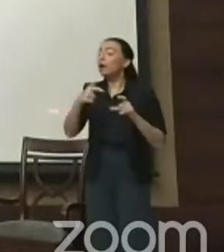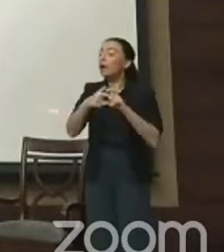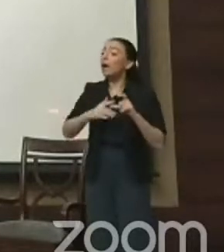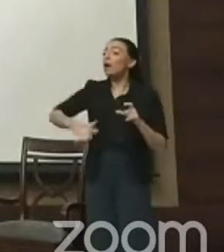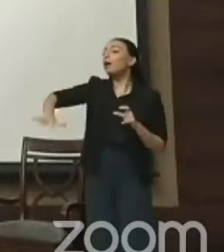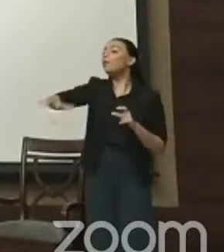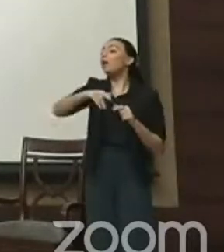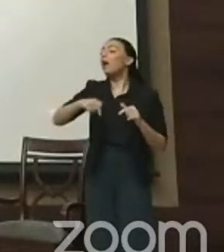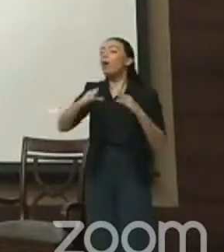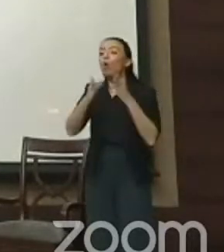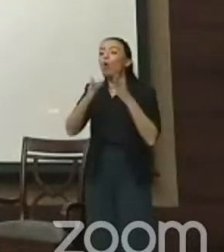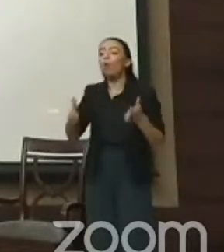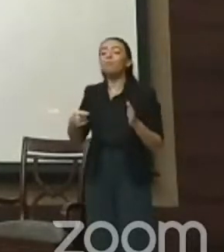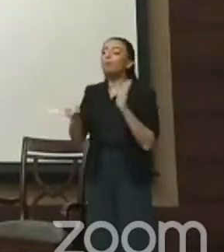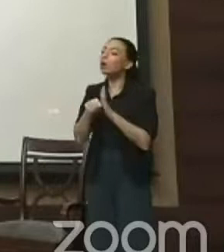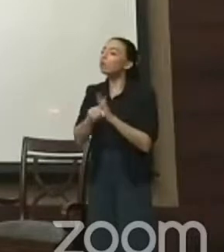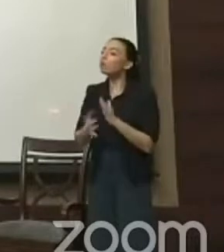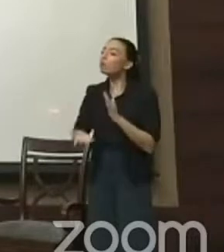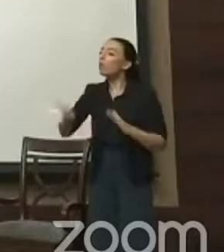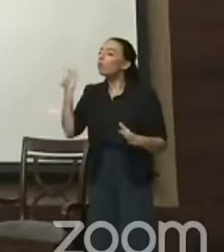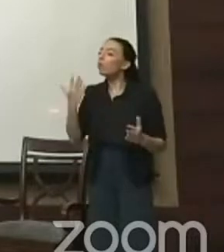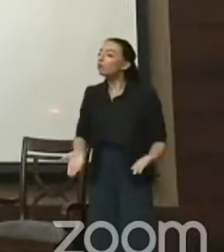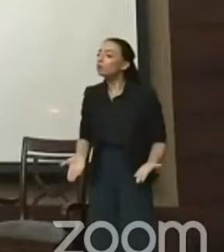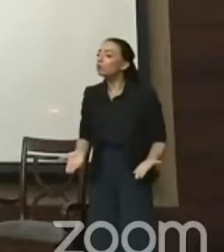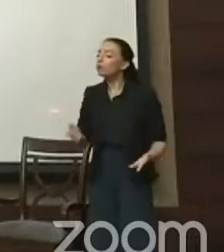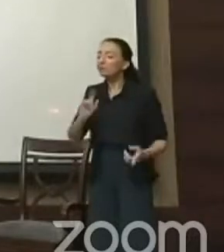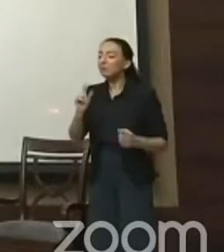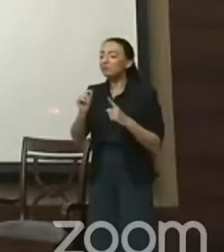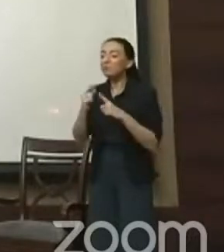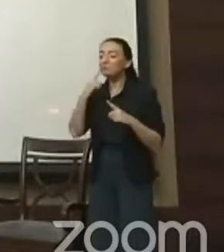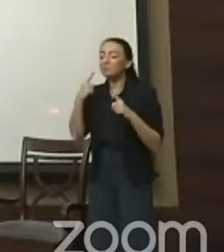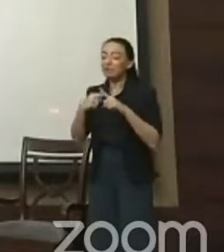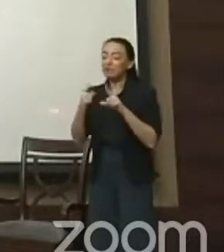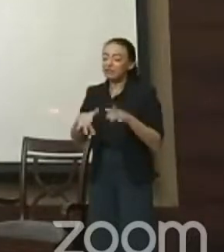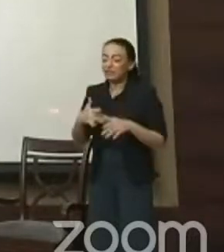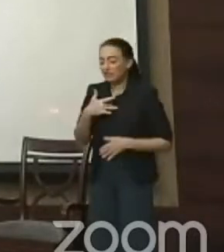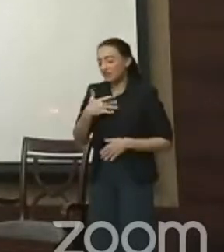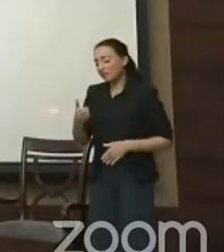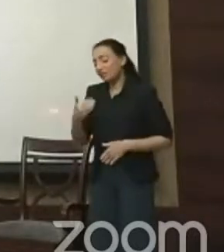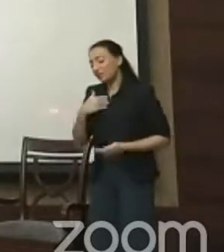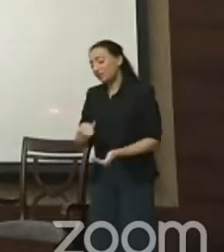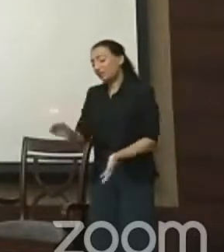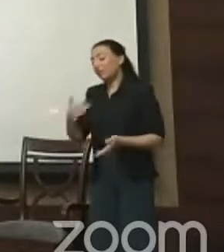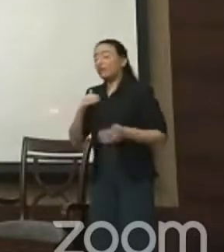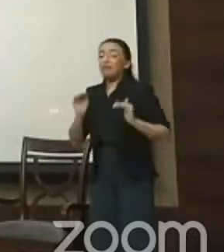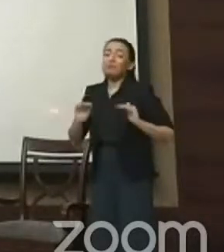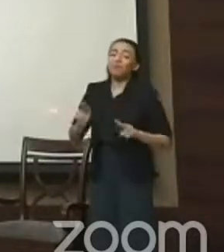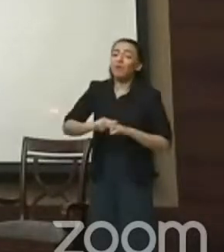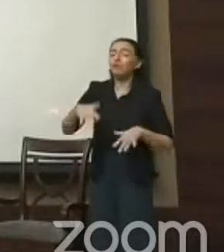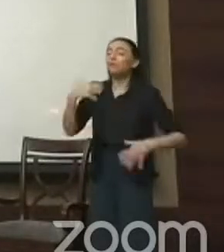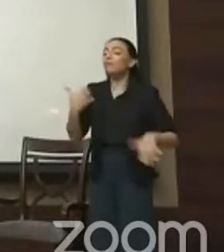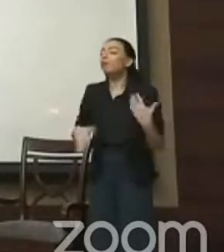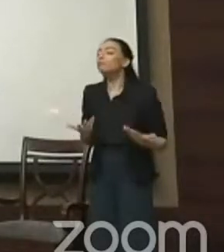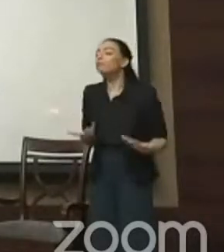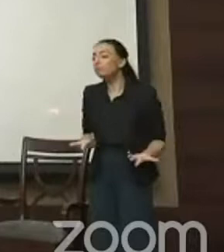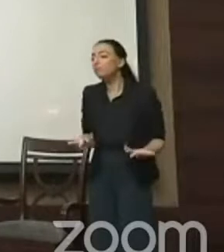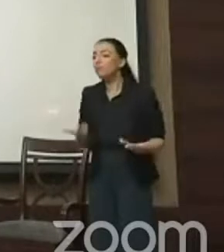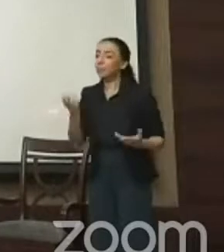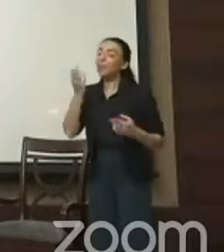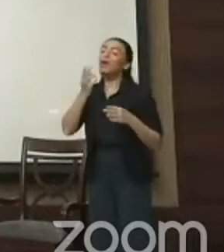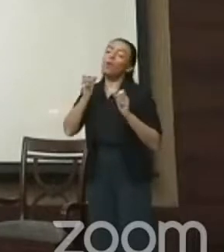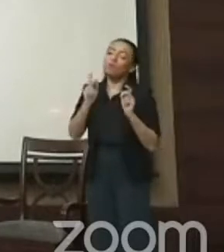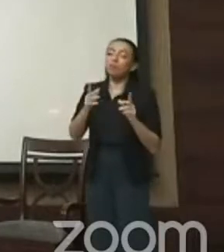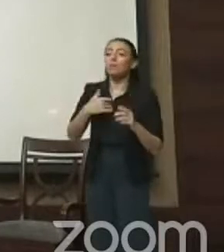at the home, it is a kind of pittiness on him that he is being brought up. So when he comes out from